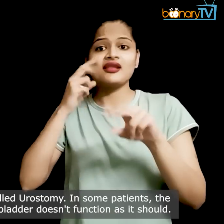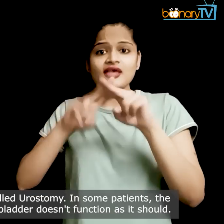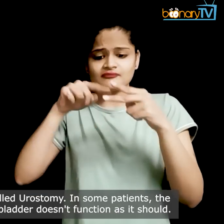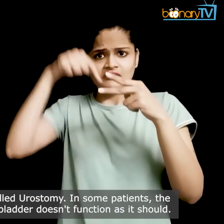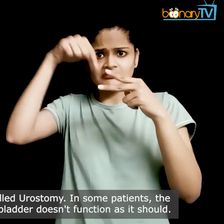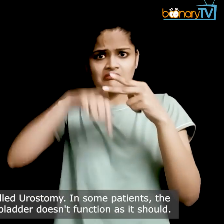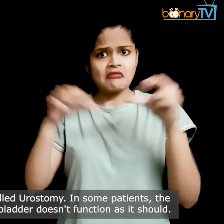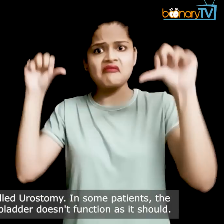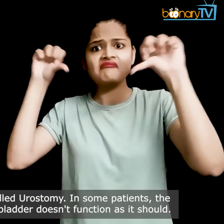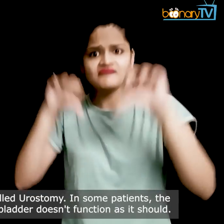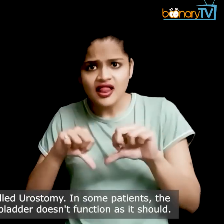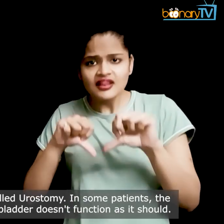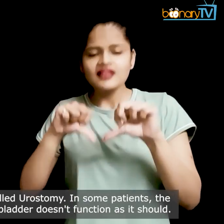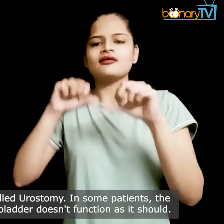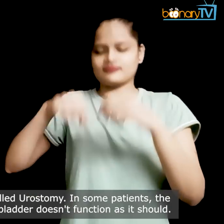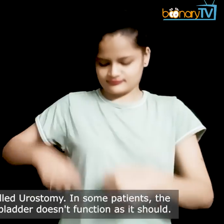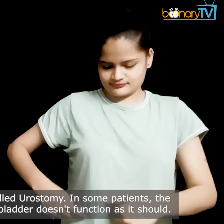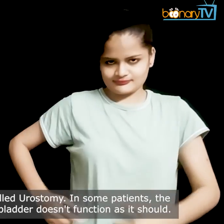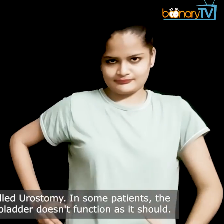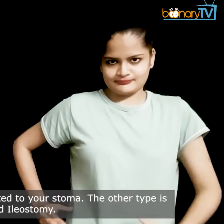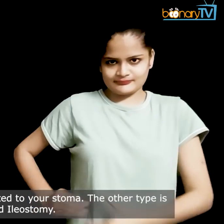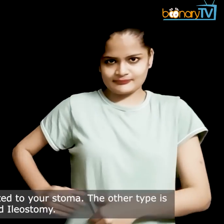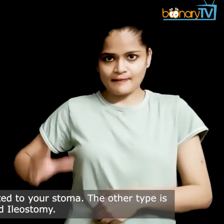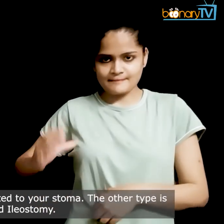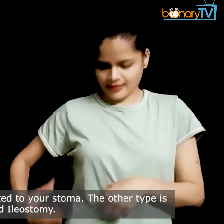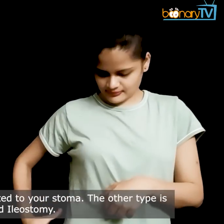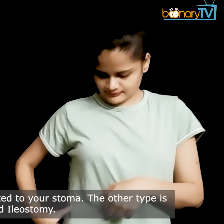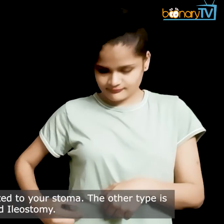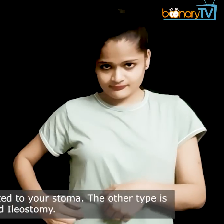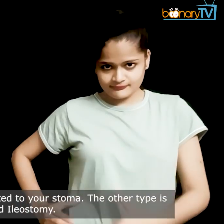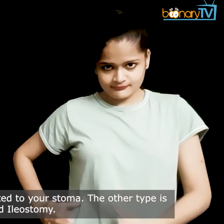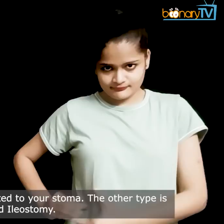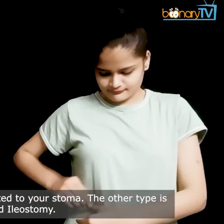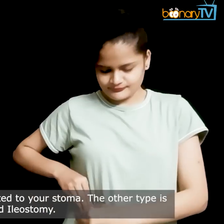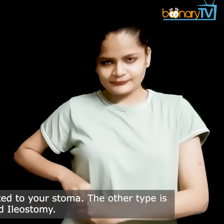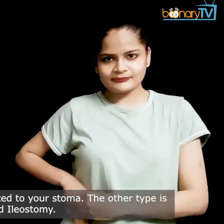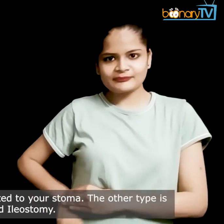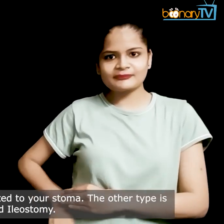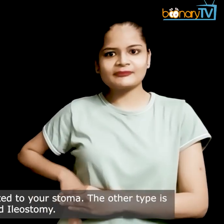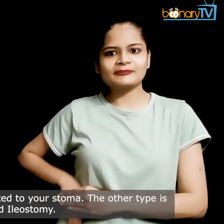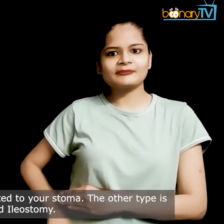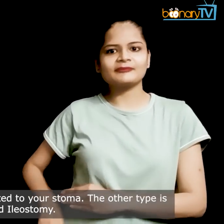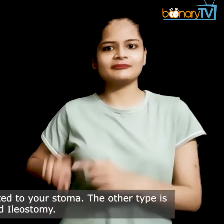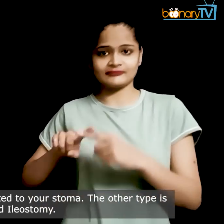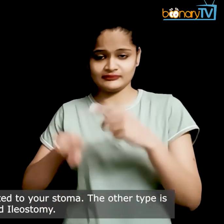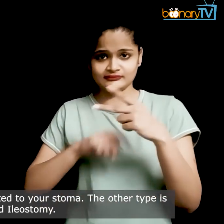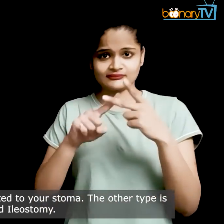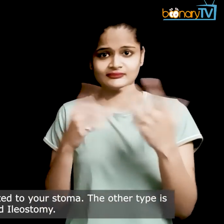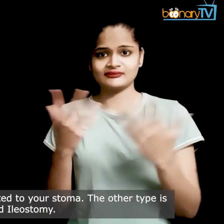the bladder doesn't function as it should in such cases they are rooted to your stoma the